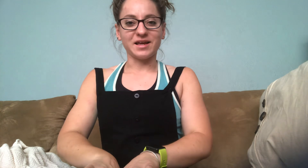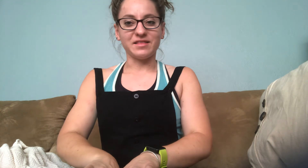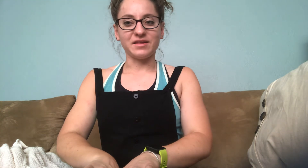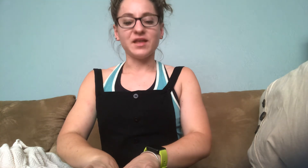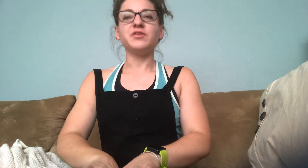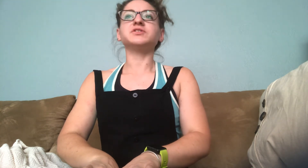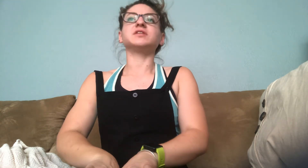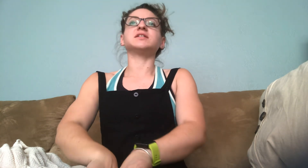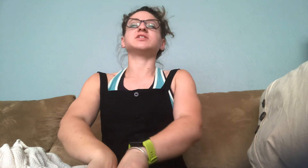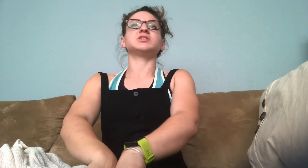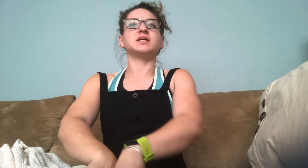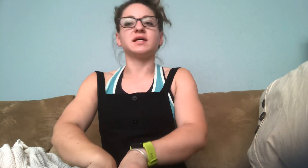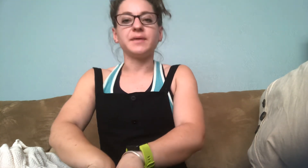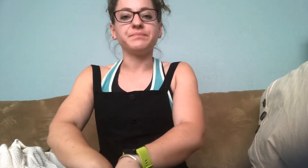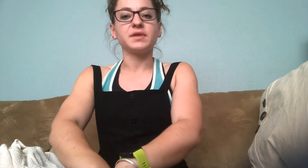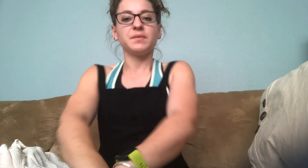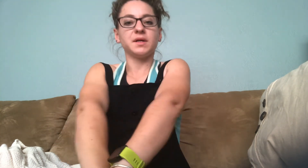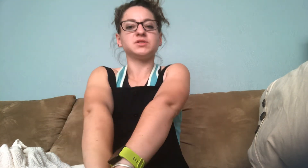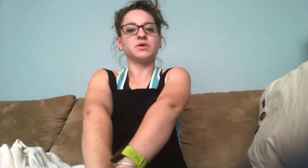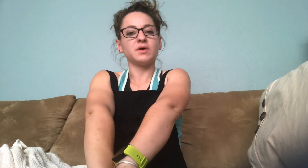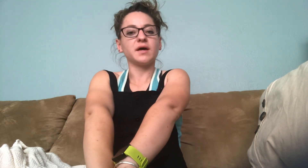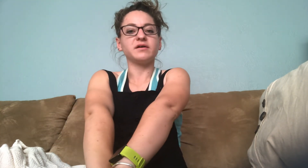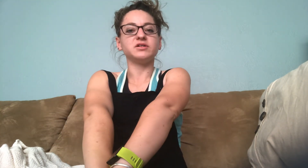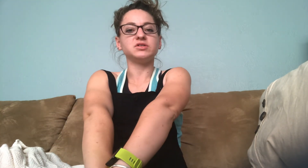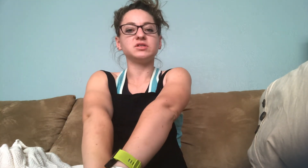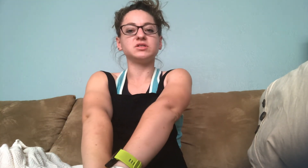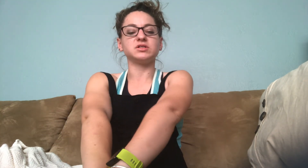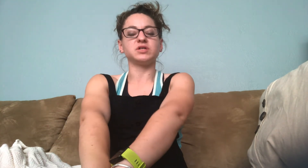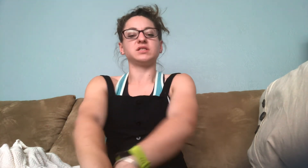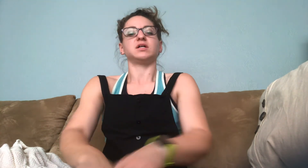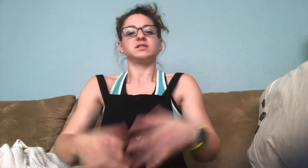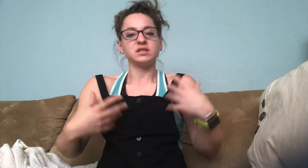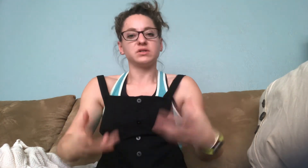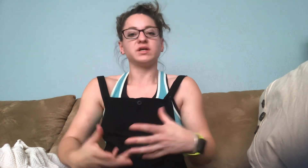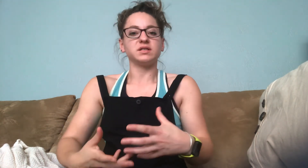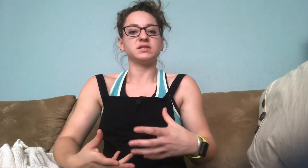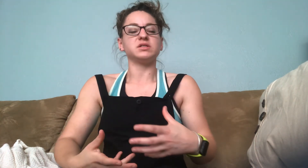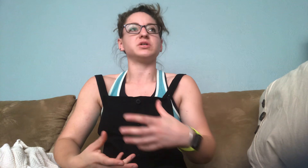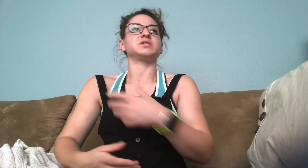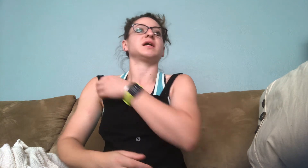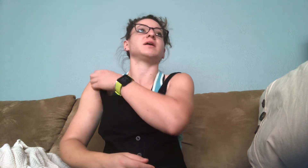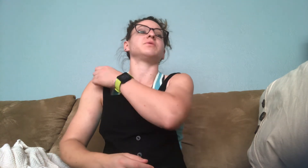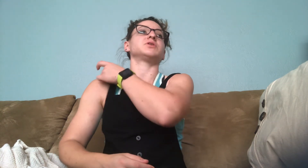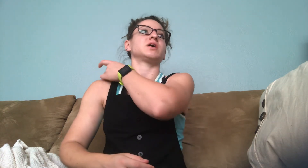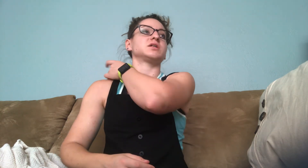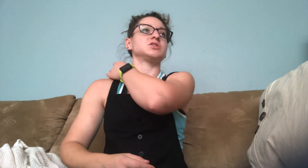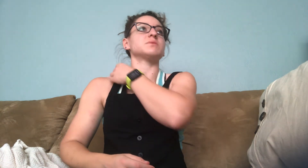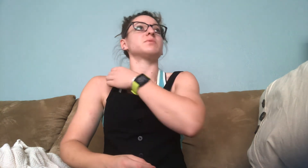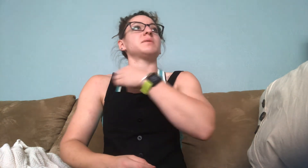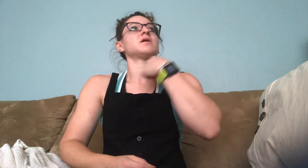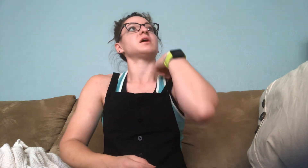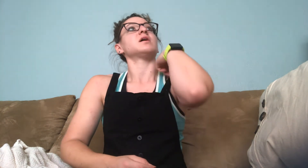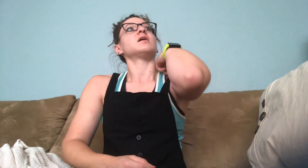and that kind of thing. And those are things that just take time. So I encourage you to just start to integrate this into your signing when you talk to Jim or